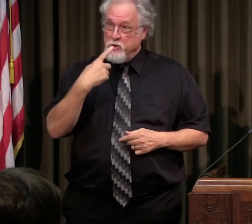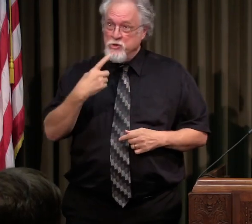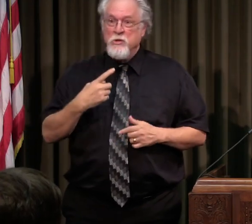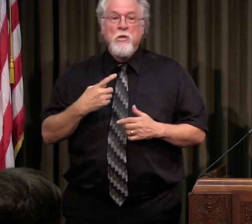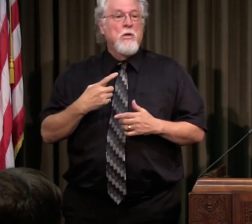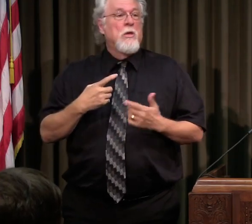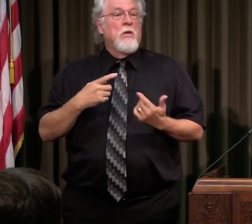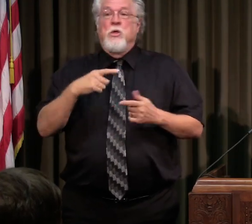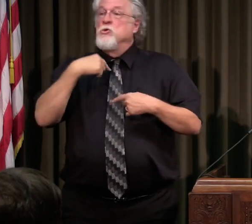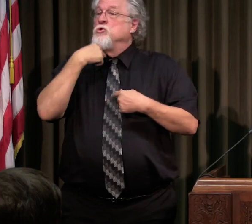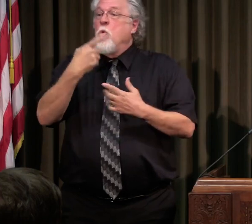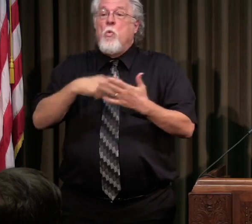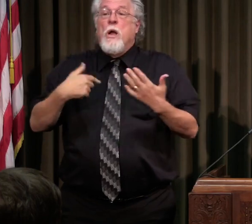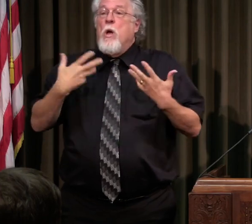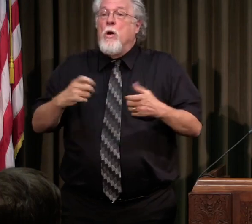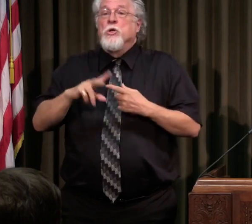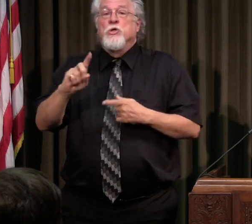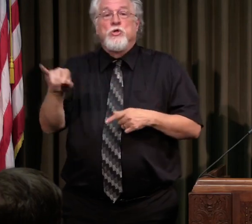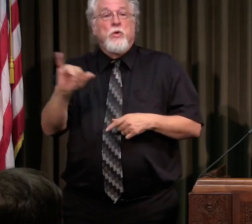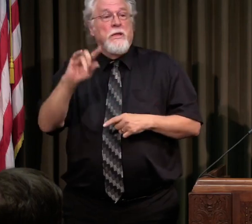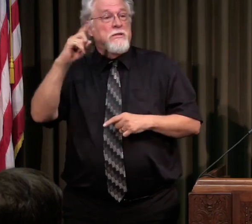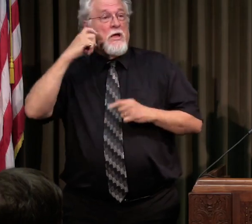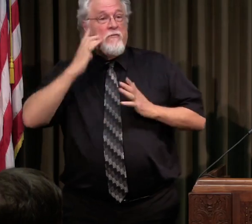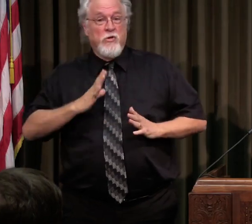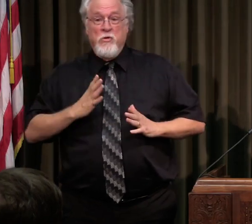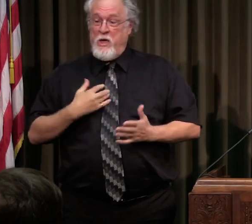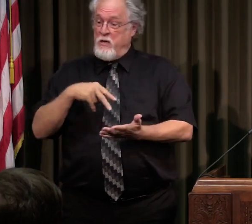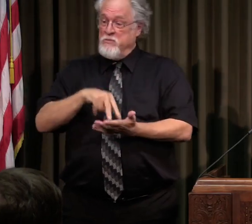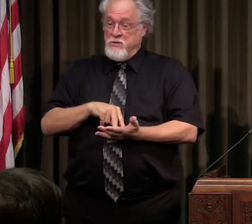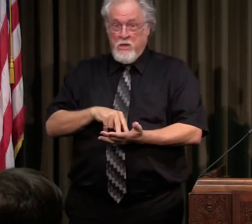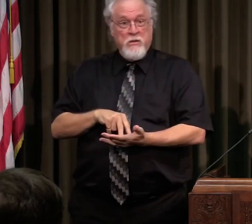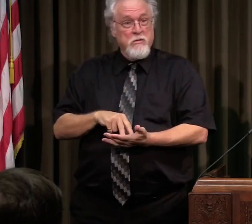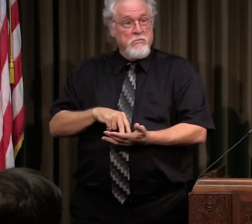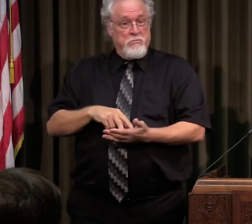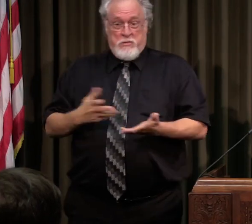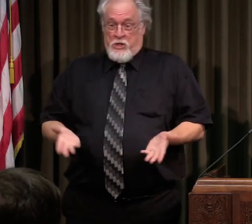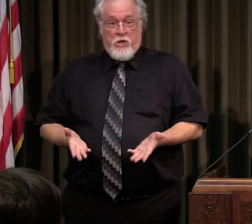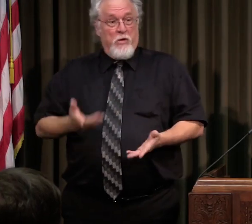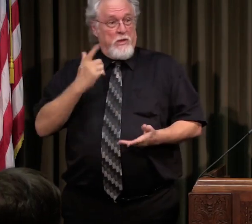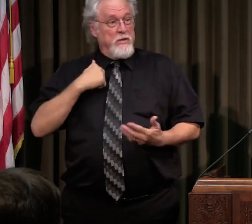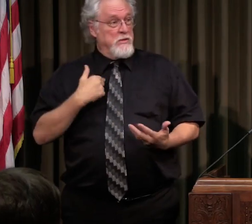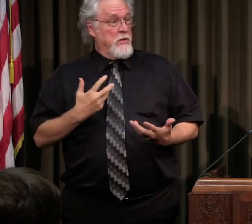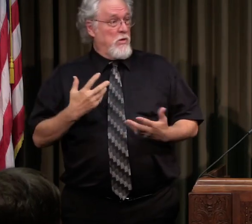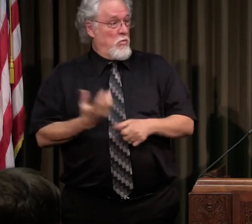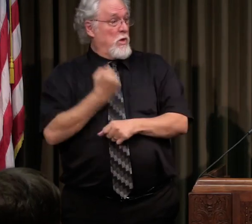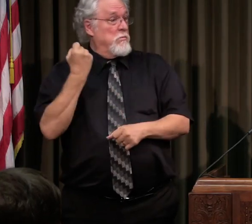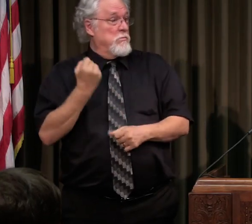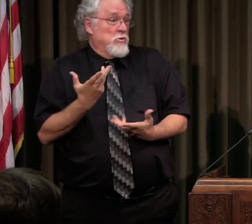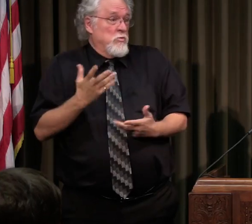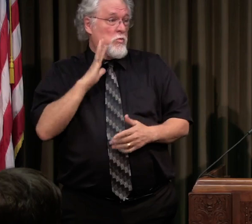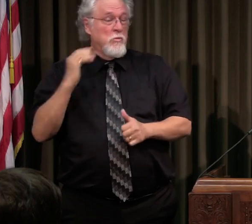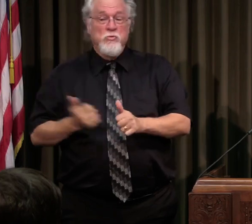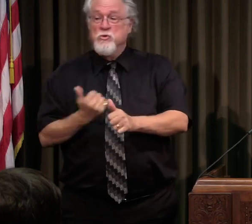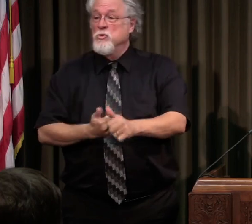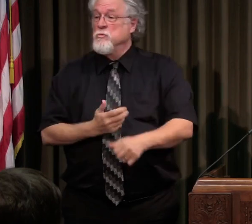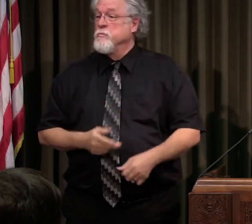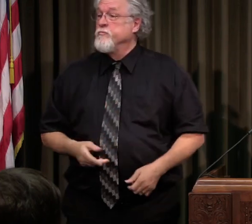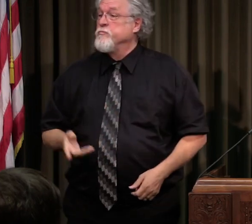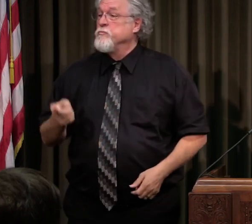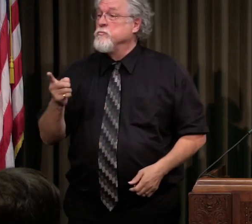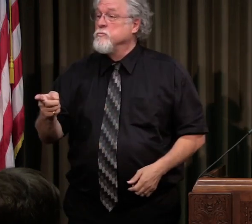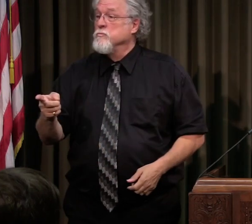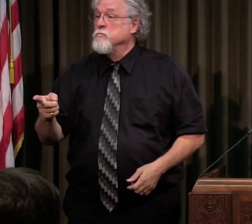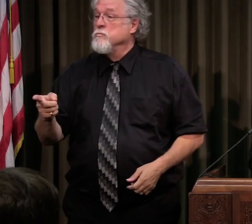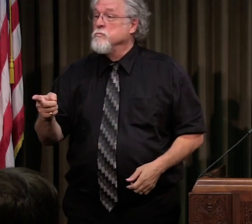do as governor. And I'm standing before you precisely because I won. So we're going to pursue those things. Yes,